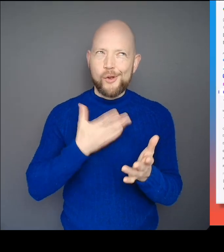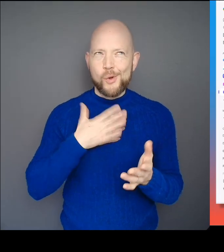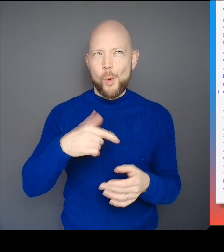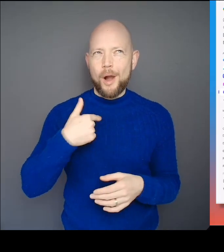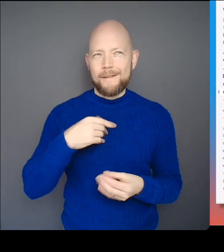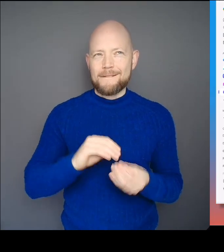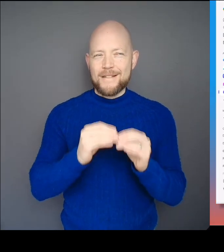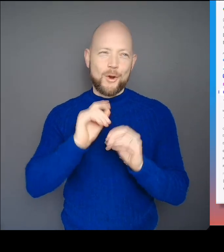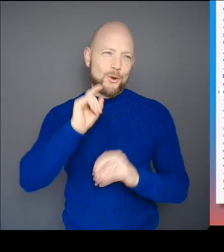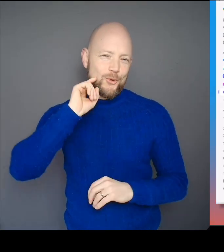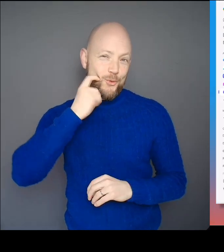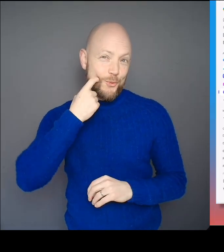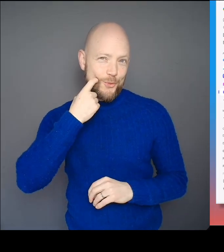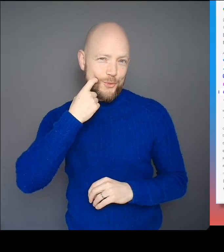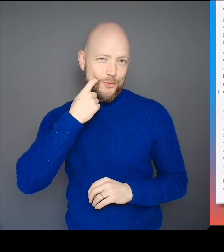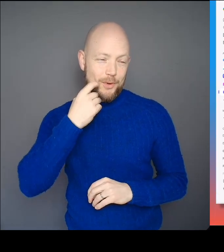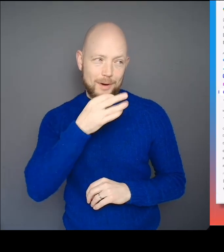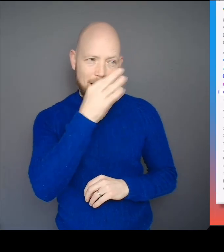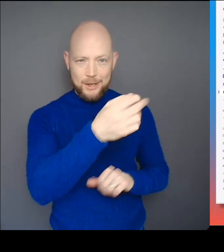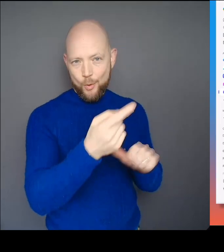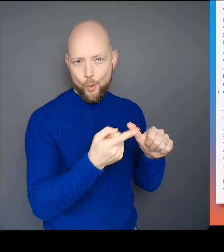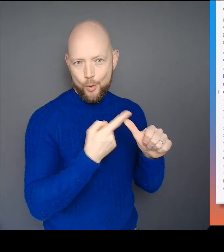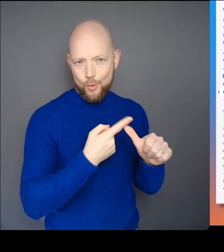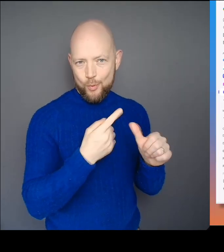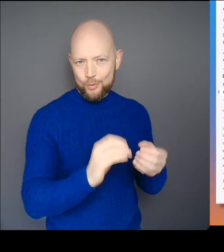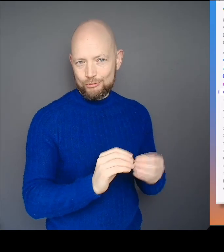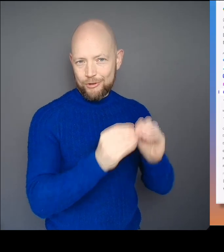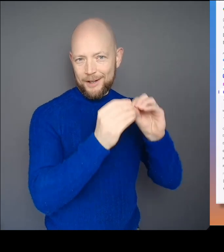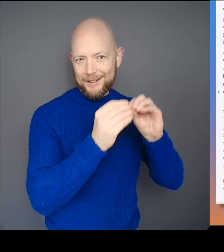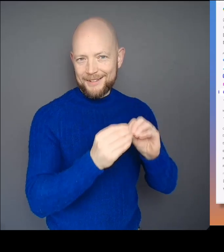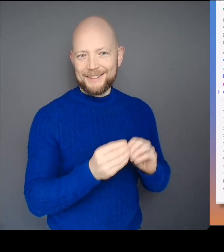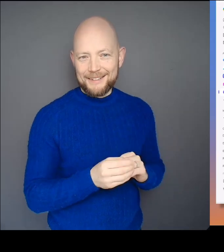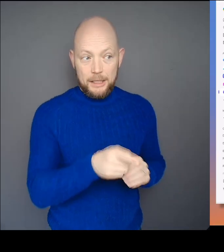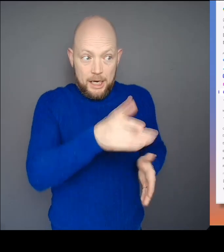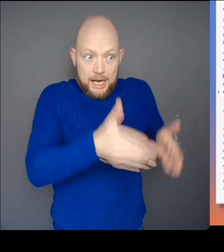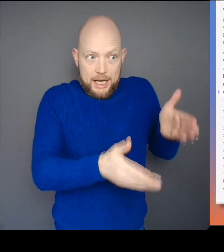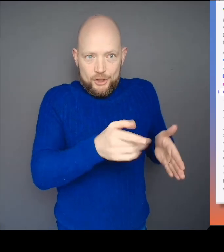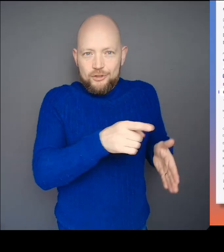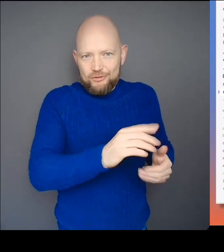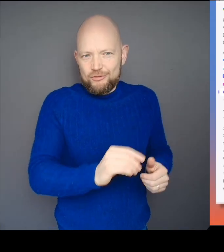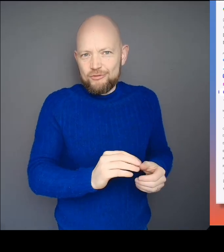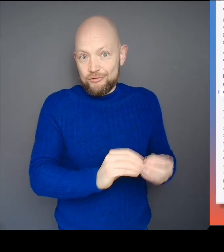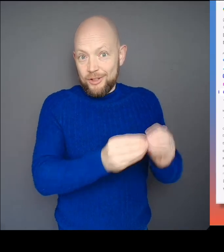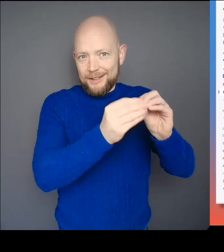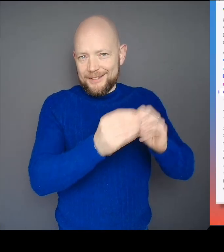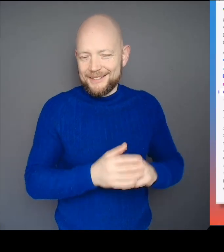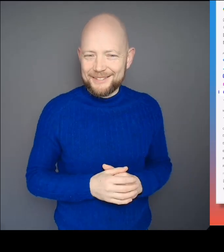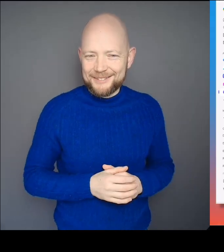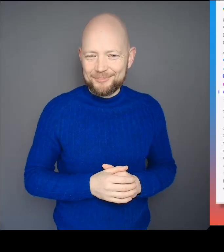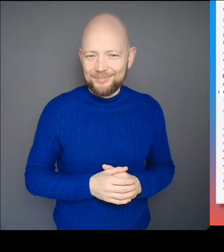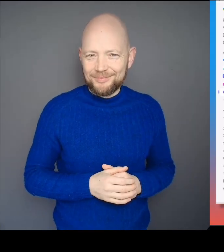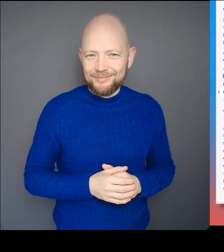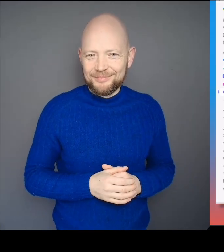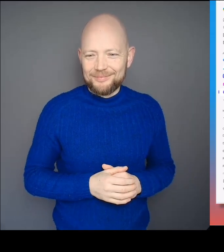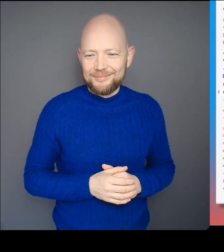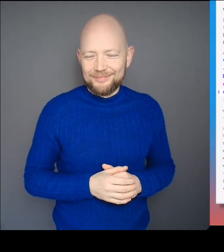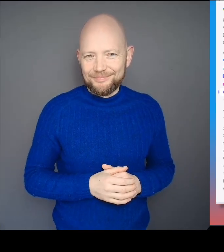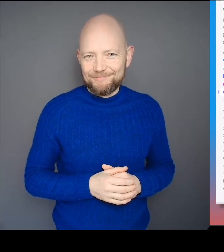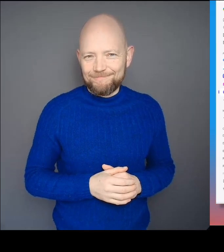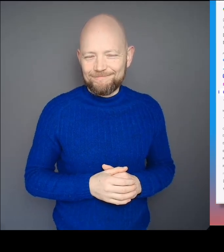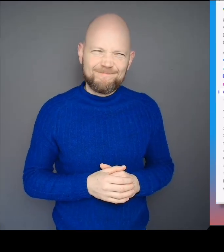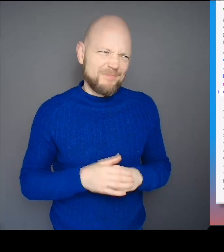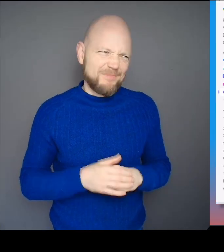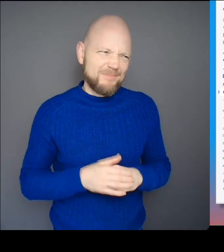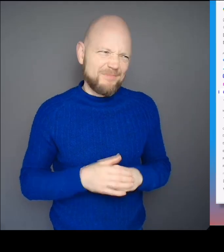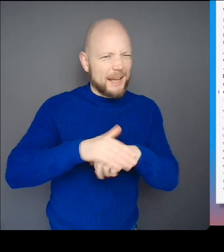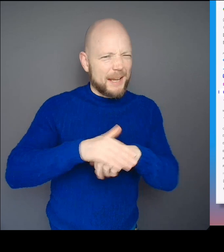icon. So you can come in here and choose edit the icon. This is my favorite thing here, is that you can generate it from the agent details. So because